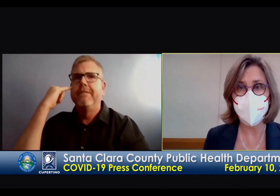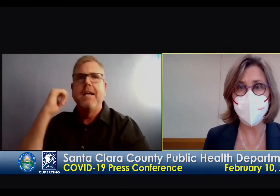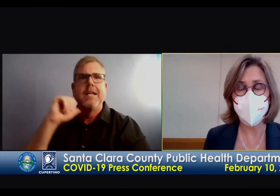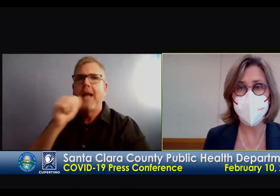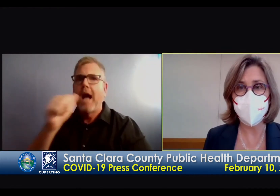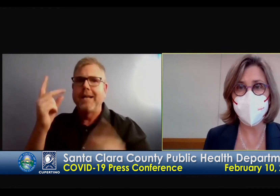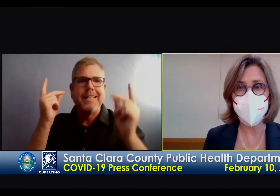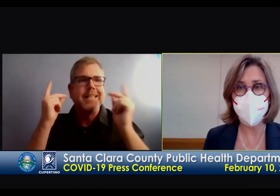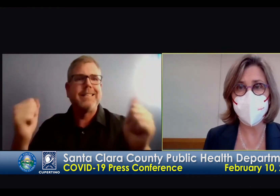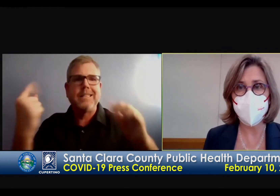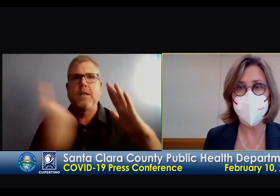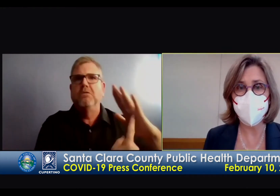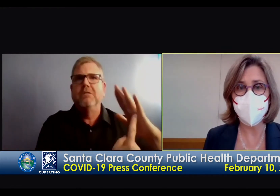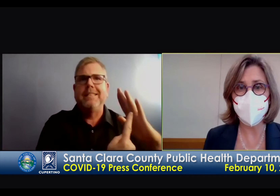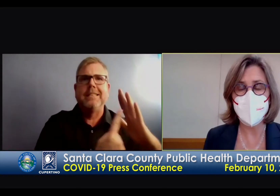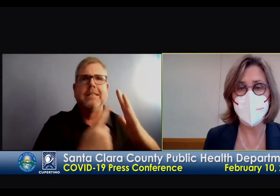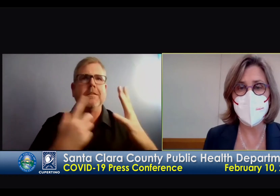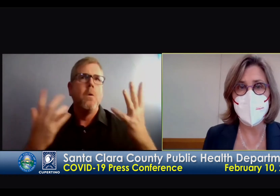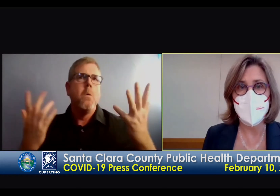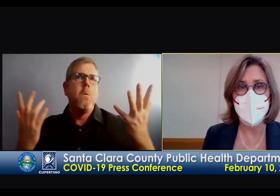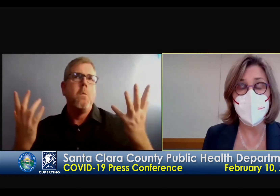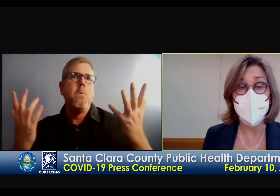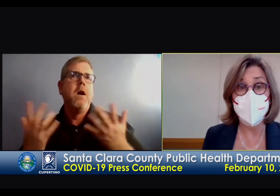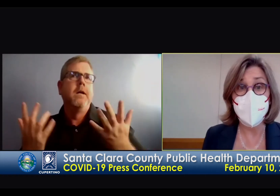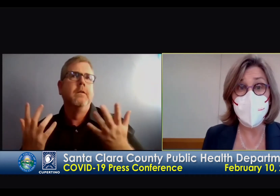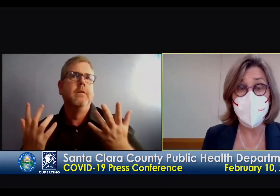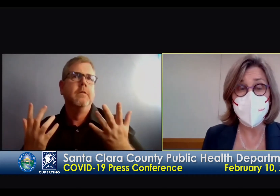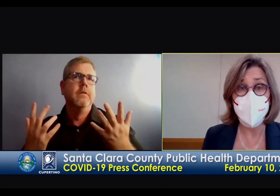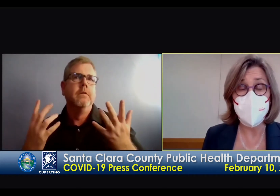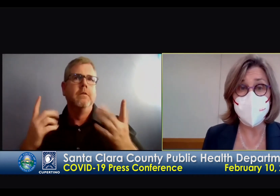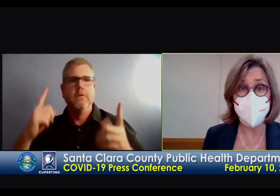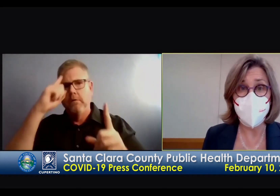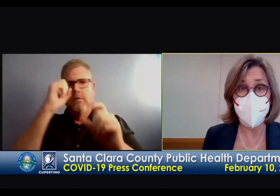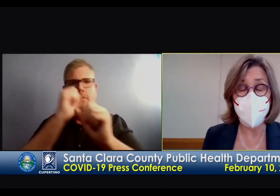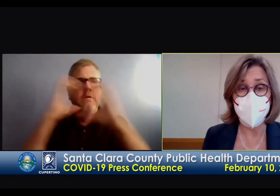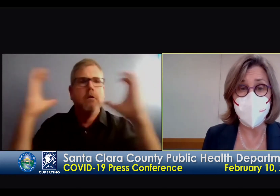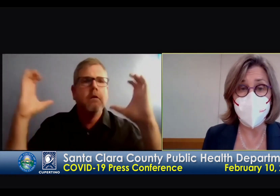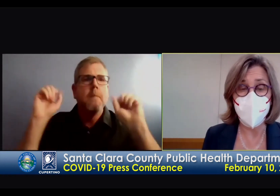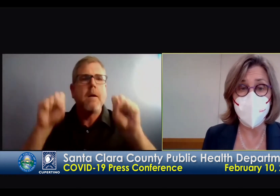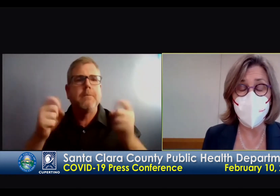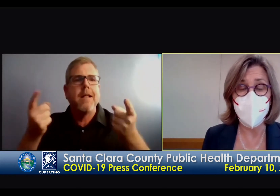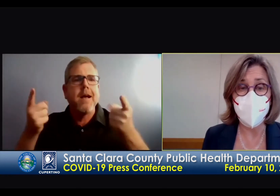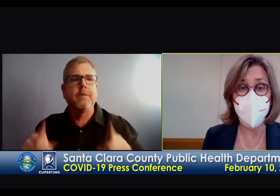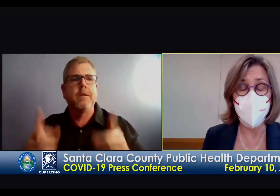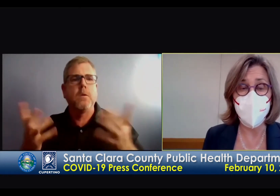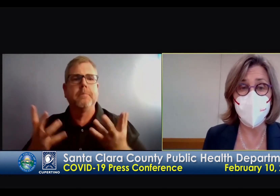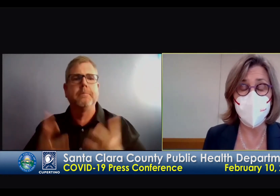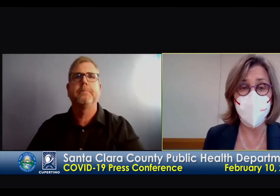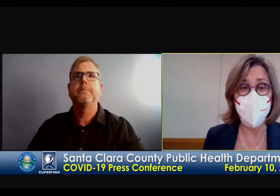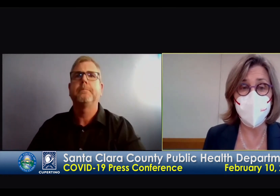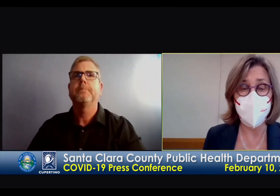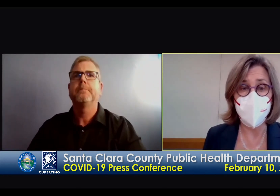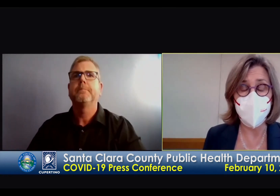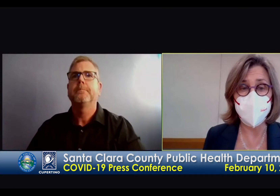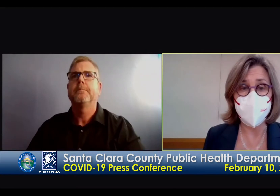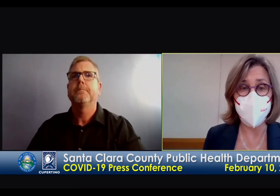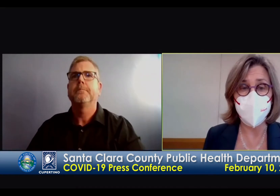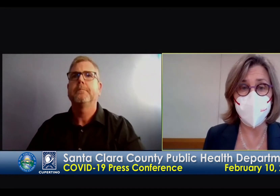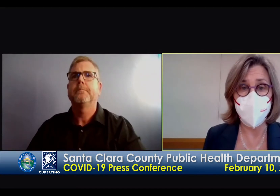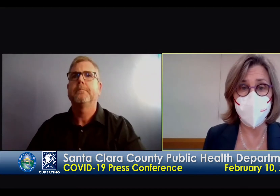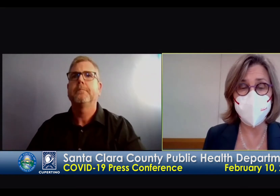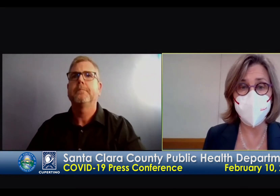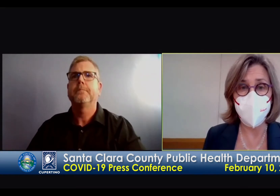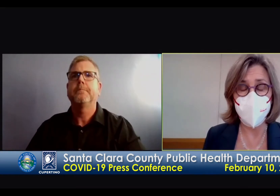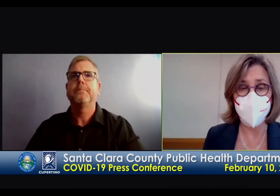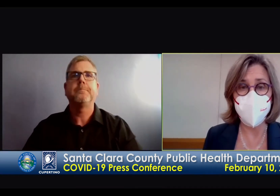in Alameda County? Well, let me just say, I want to echo a few of the opening comments that Dr.